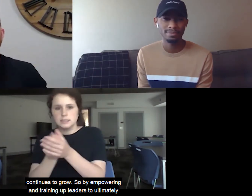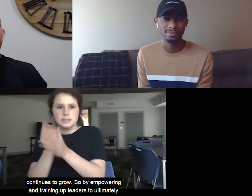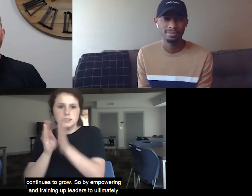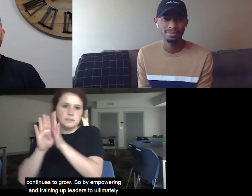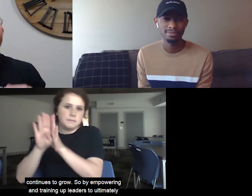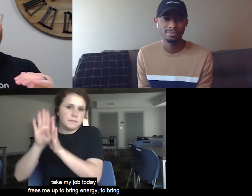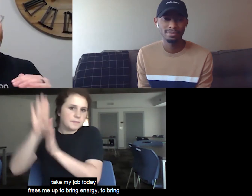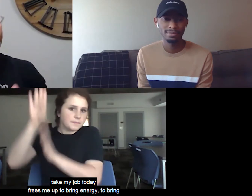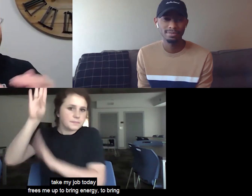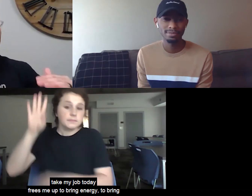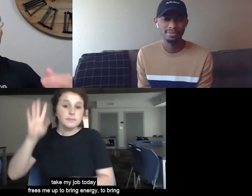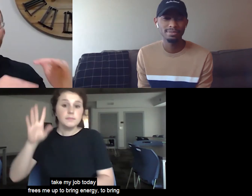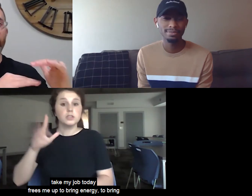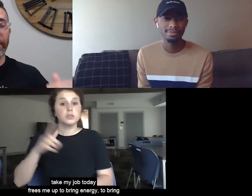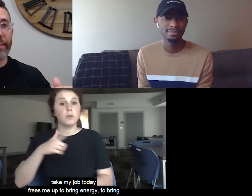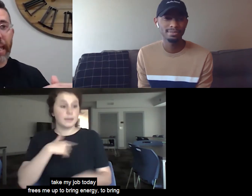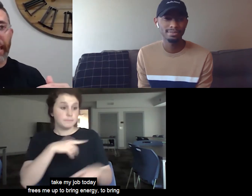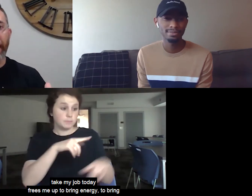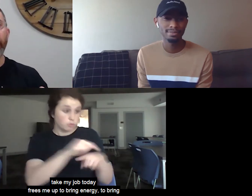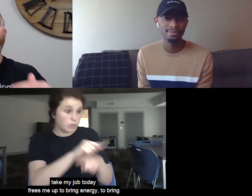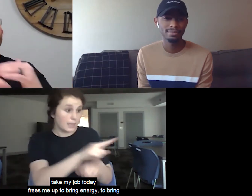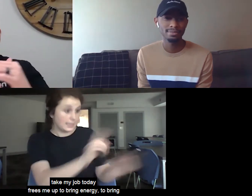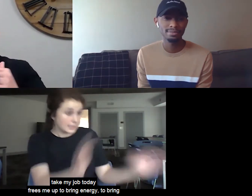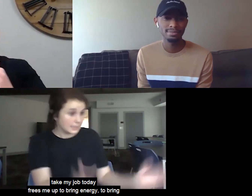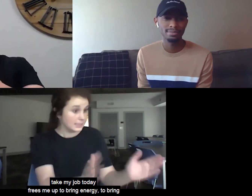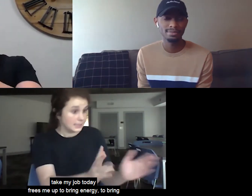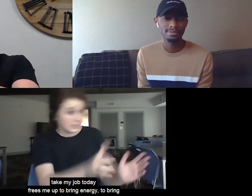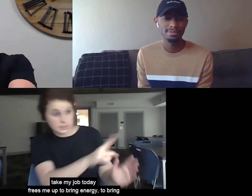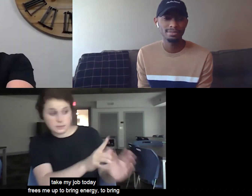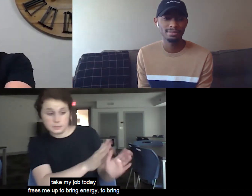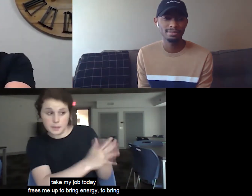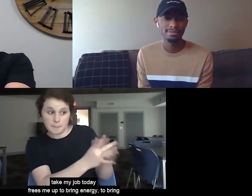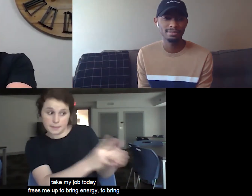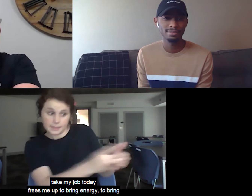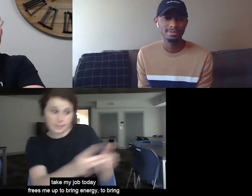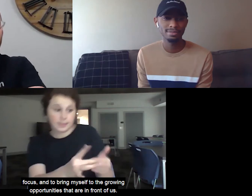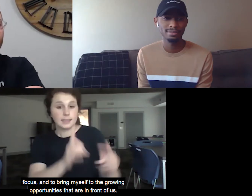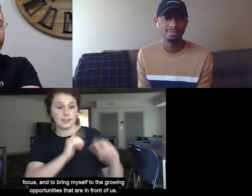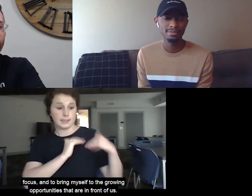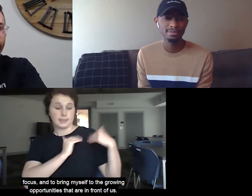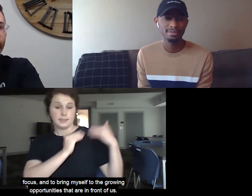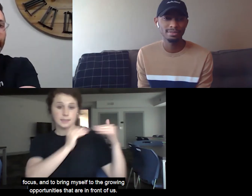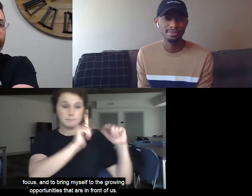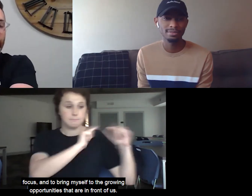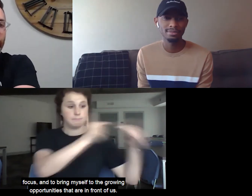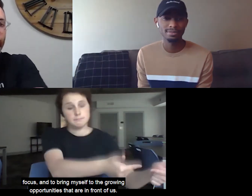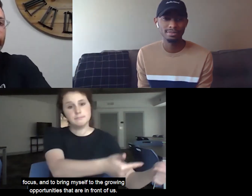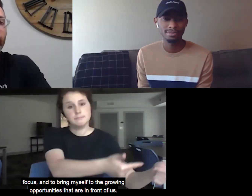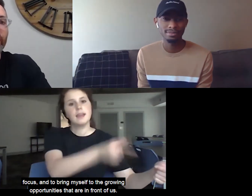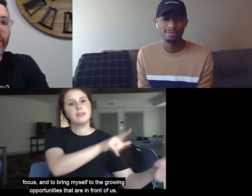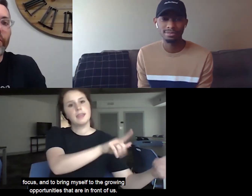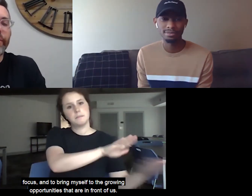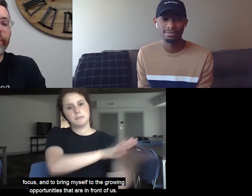up leaders to ultimately take my job today, frees me up to bring energy, to bring focus, and to